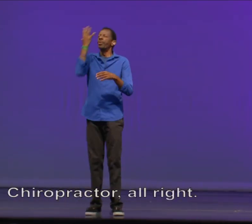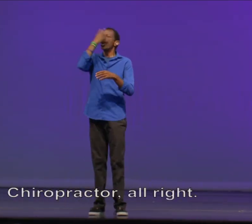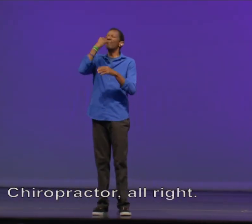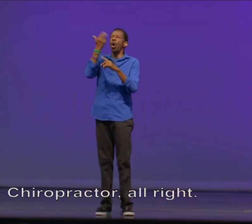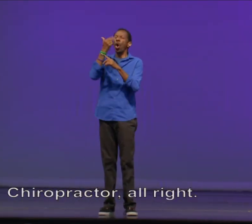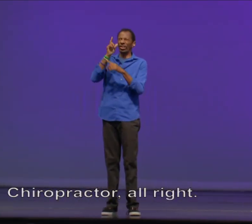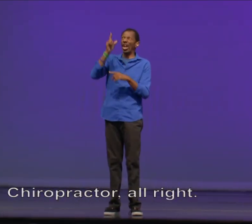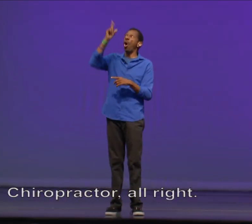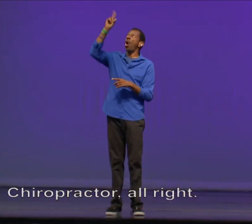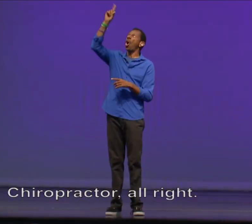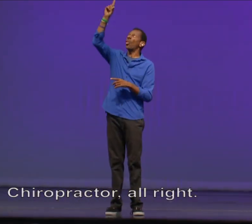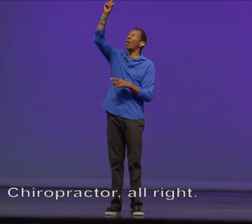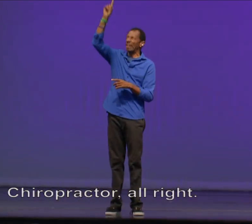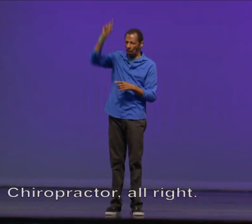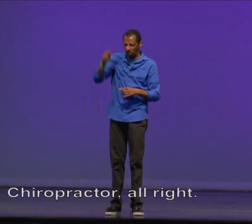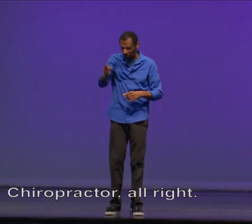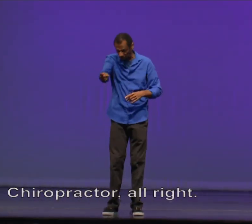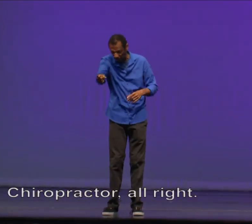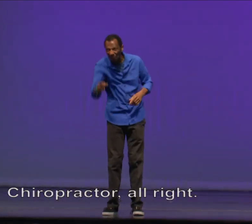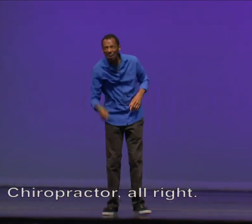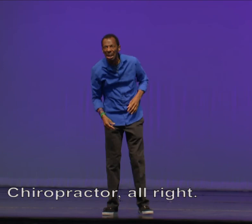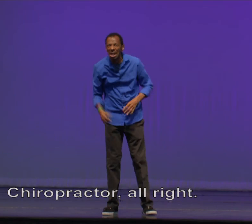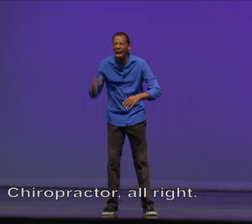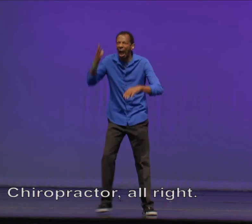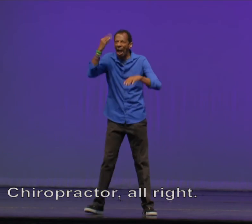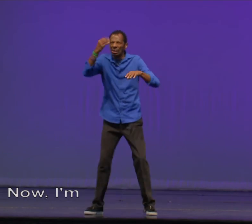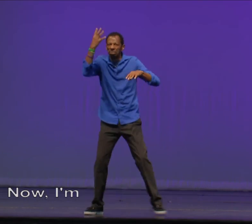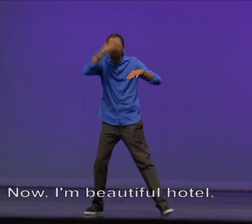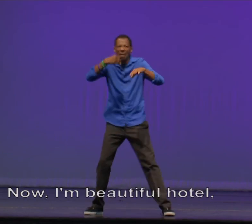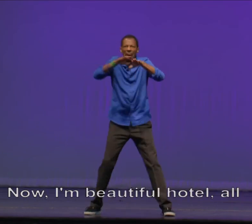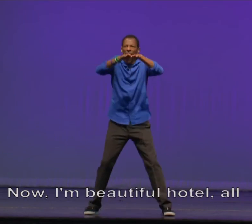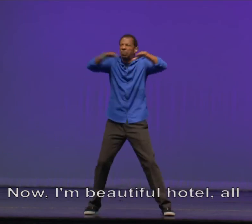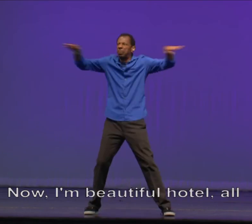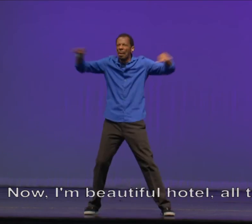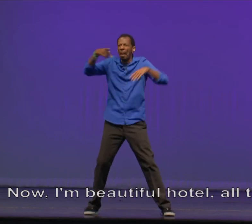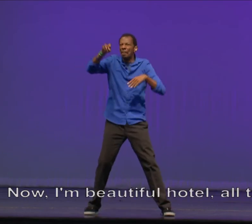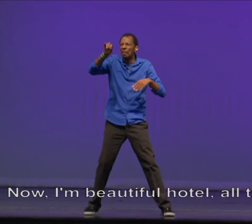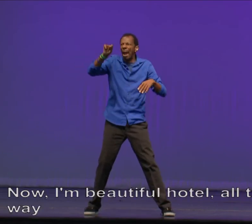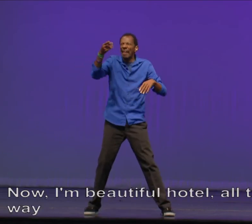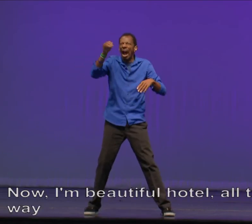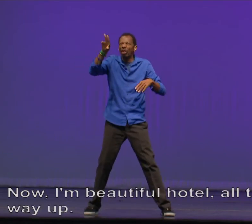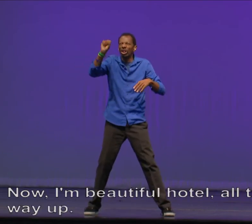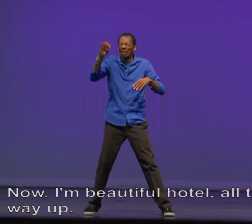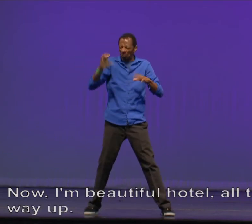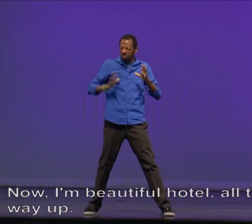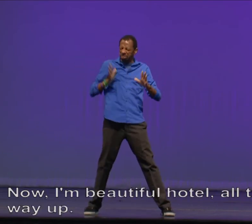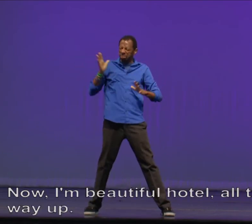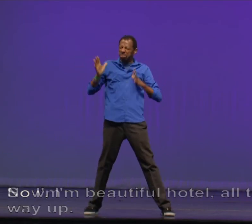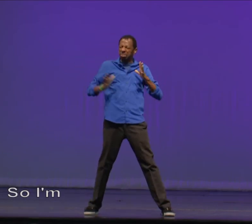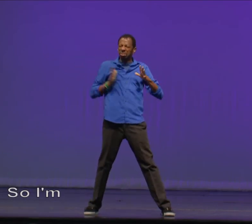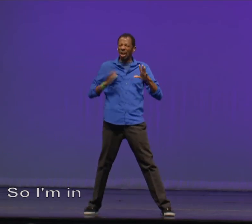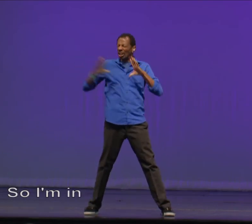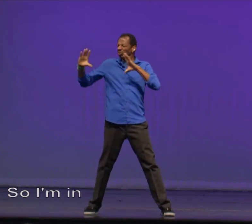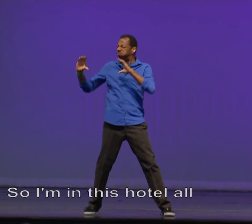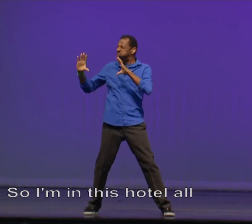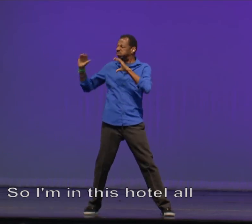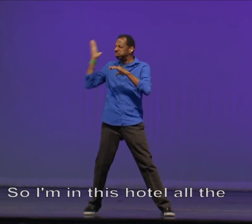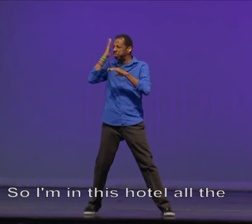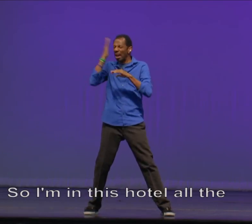beautiful hotel all the way up. So I'm in this hotel all the way up, and I've got this beautiful patio, this beautiful view.